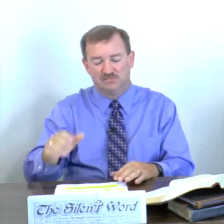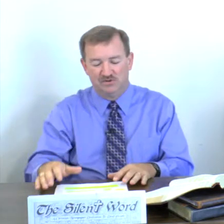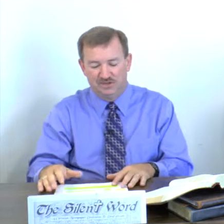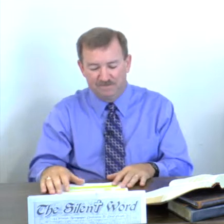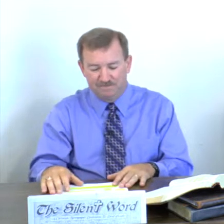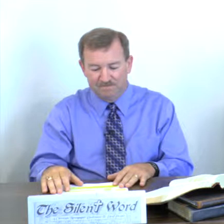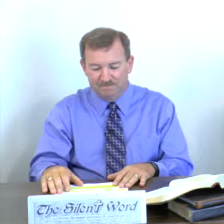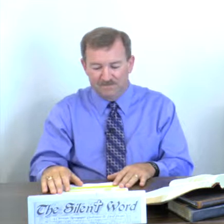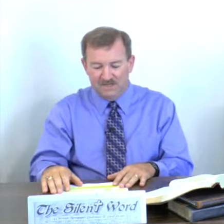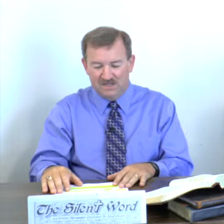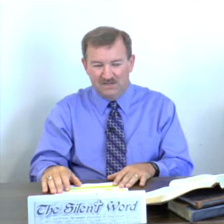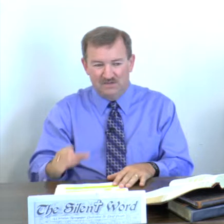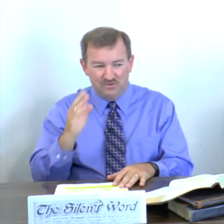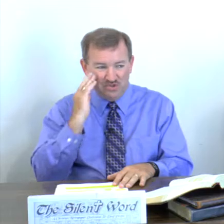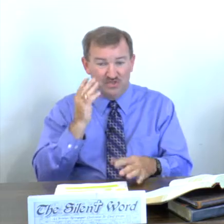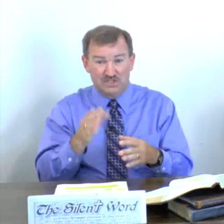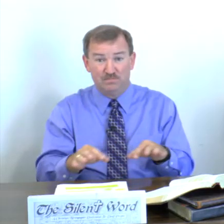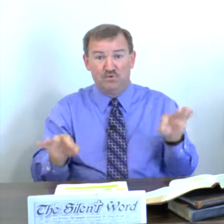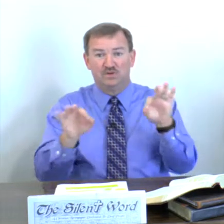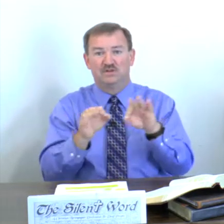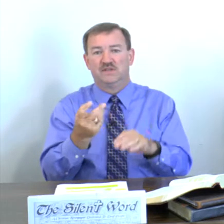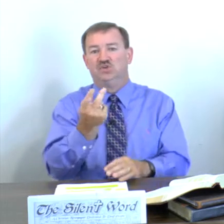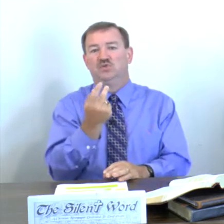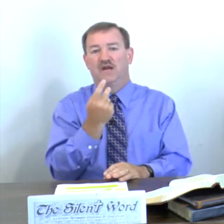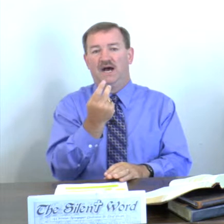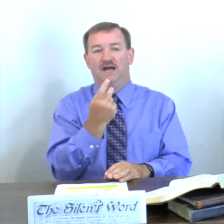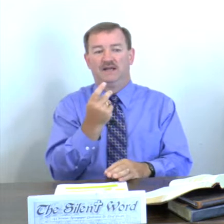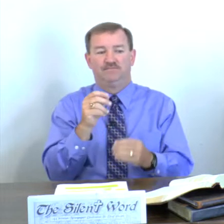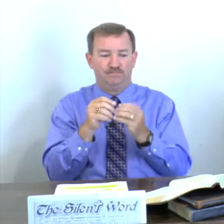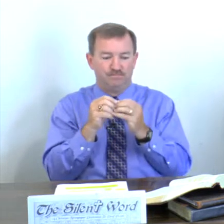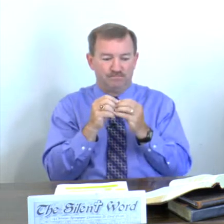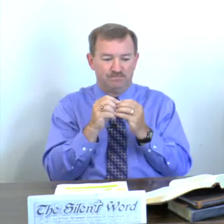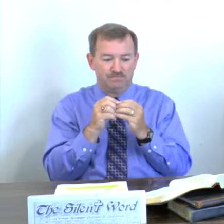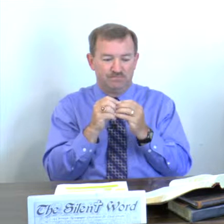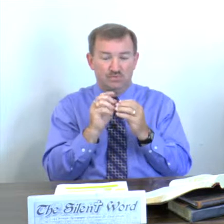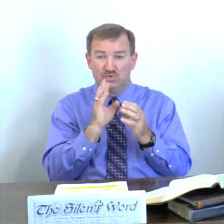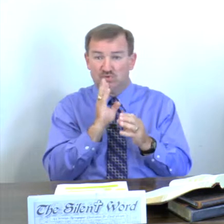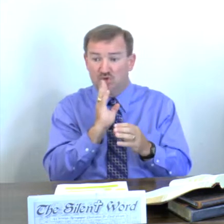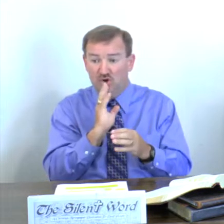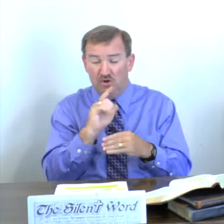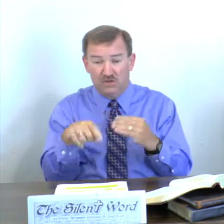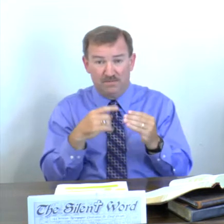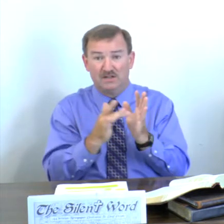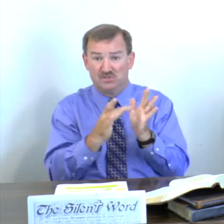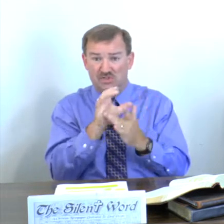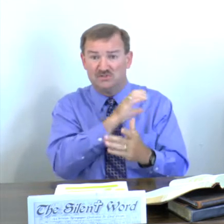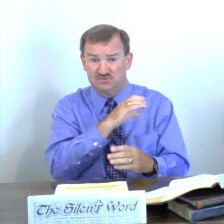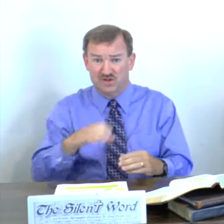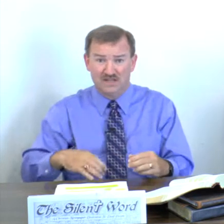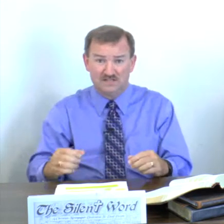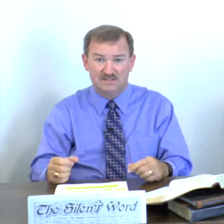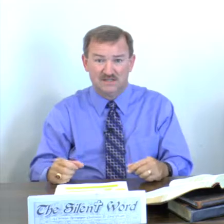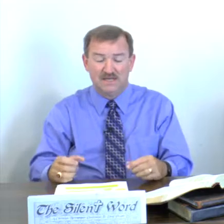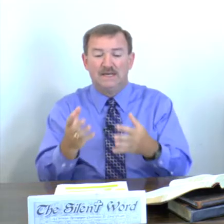testimony. You know, it's important that you and I talk about Jesus Christ.